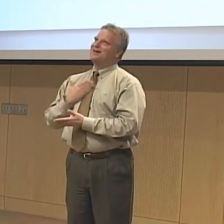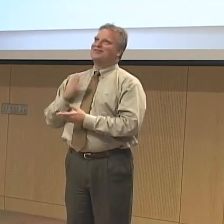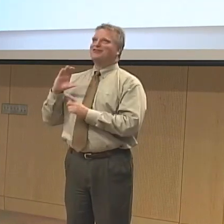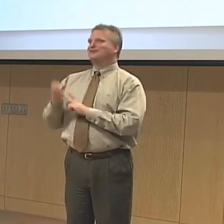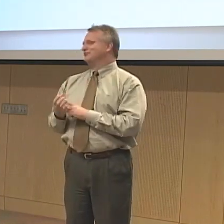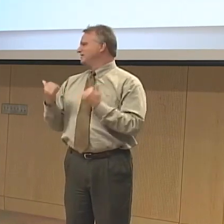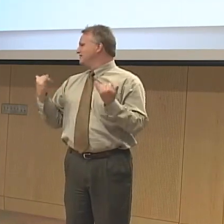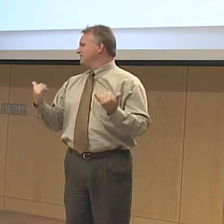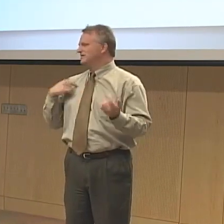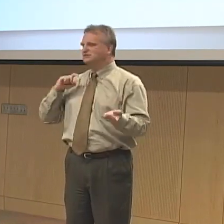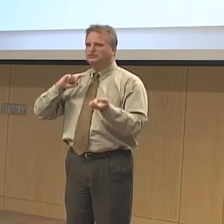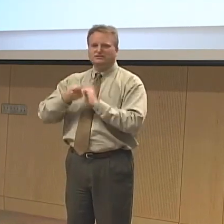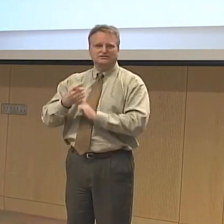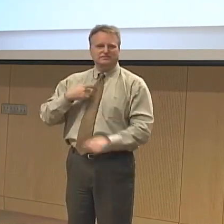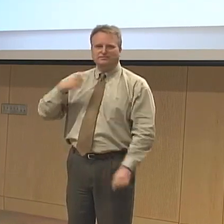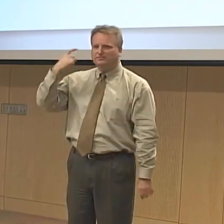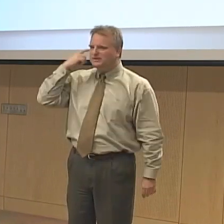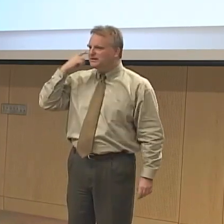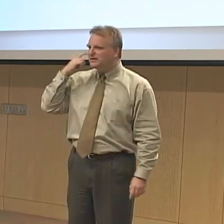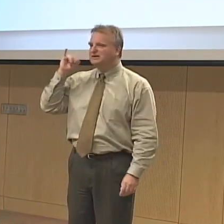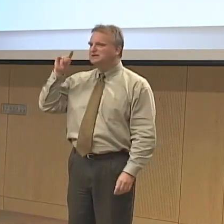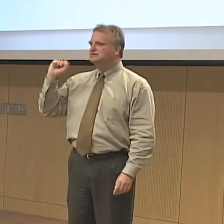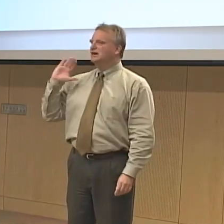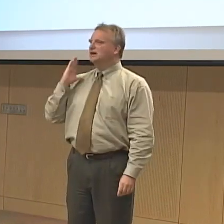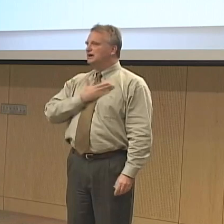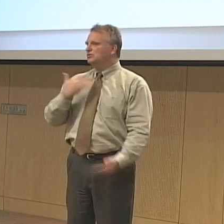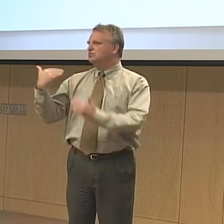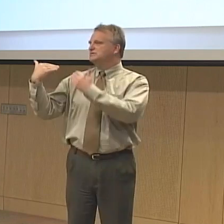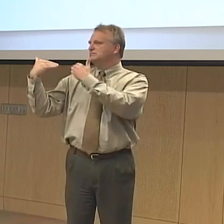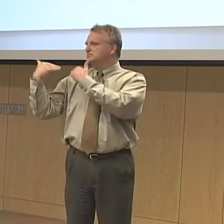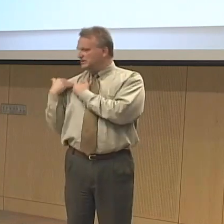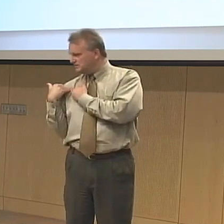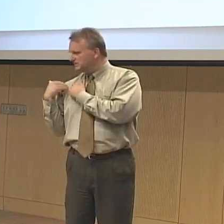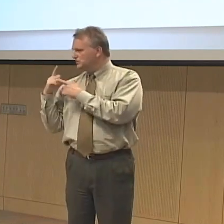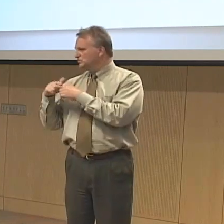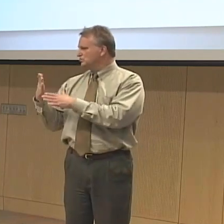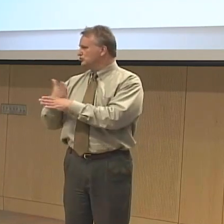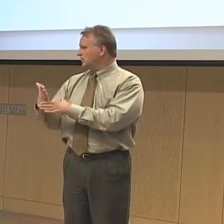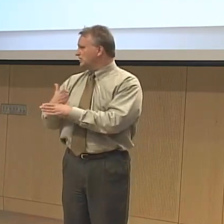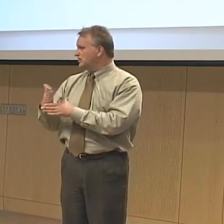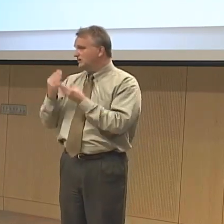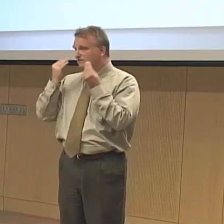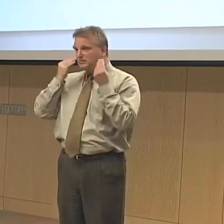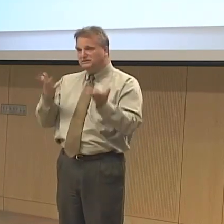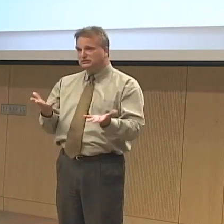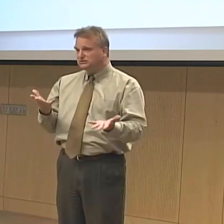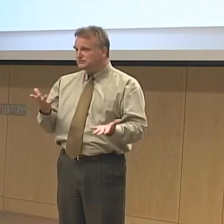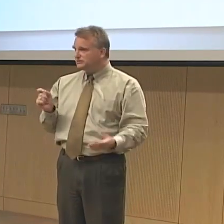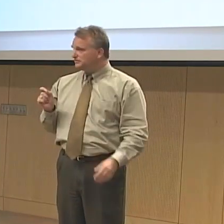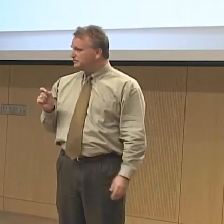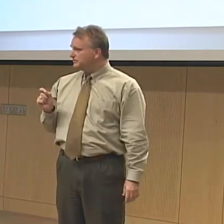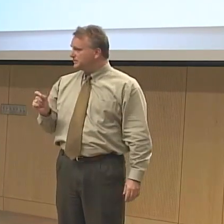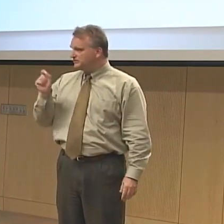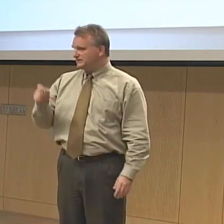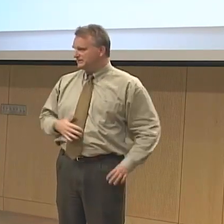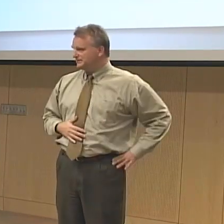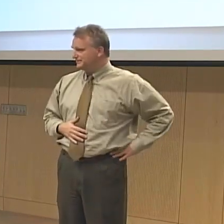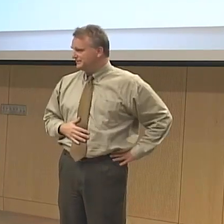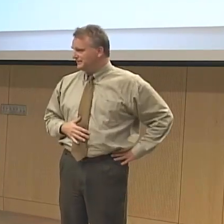a lot as part of our culture, but I've changed my thinking. I now realize it is our responsibility to share with each other,